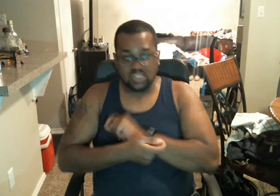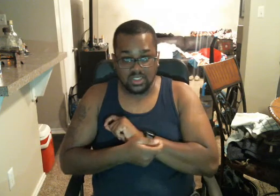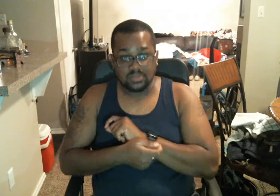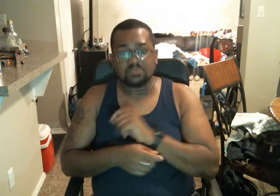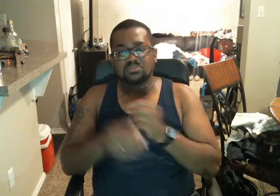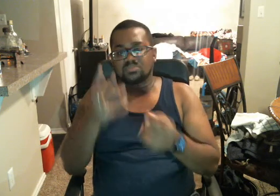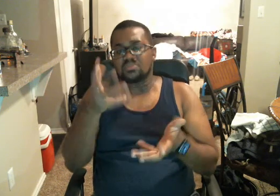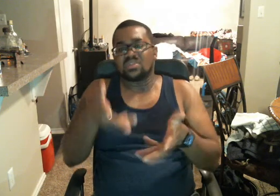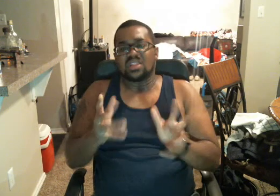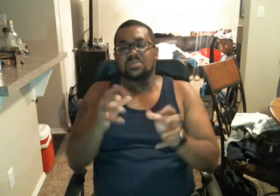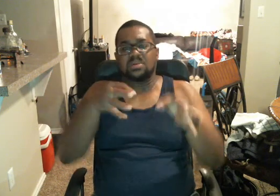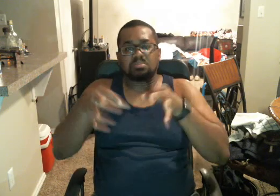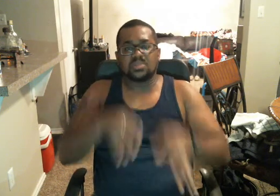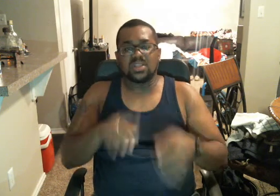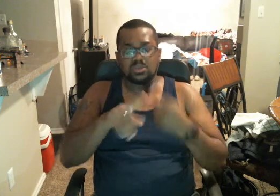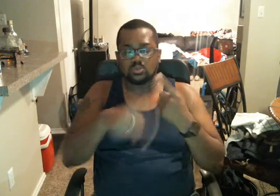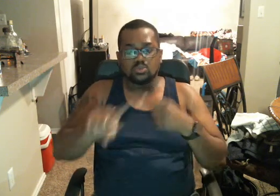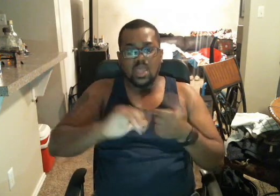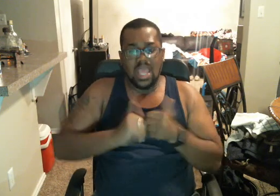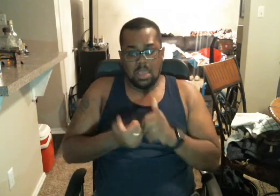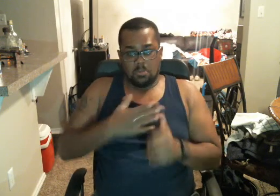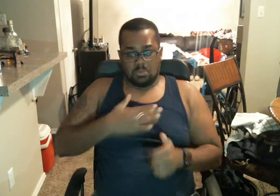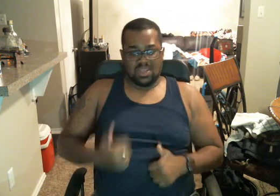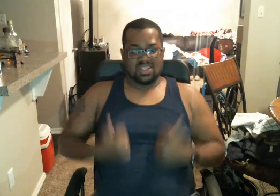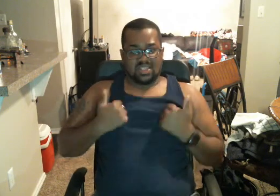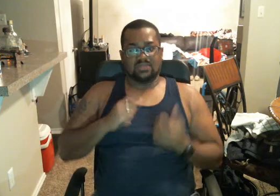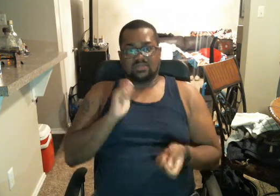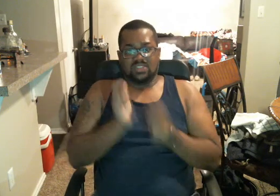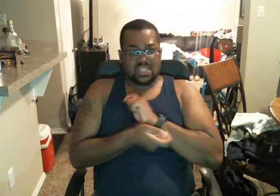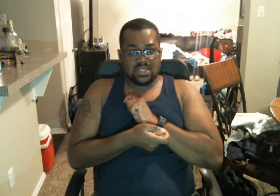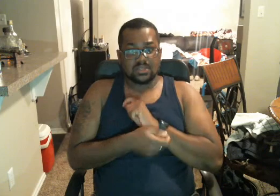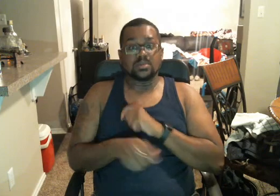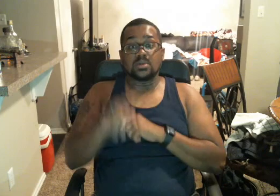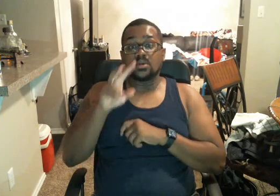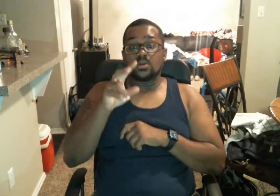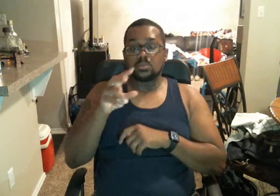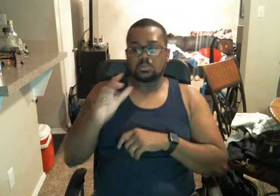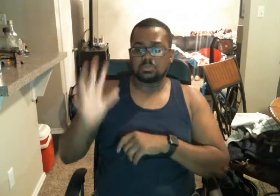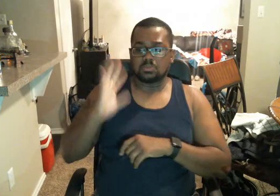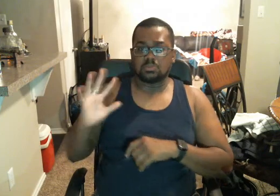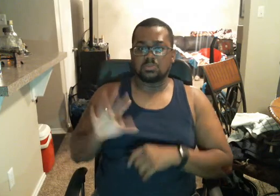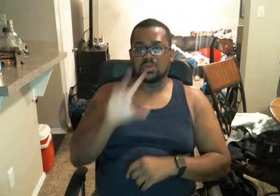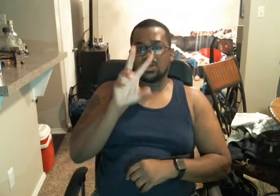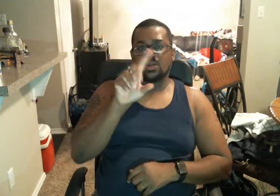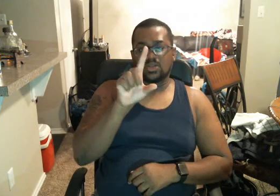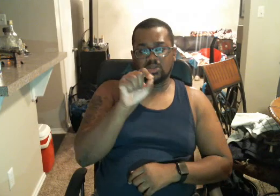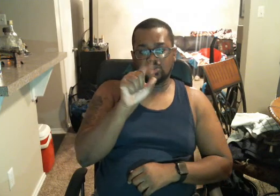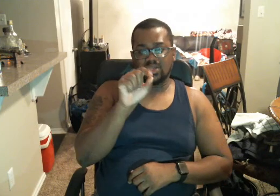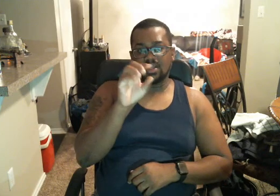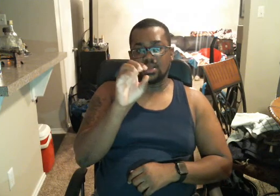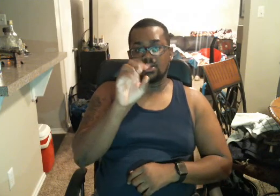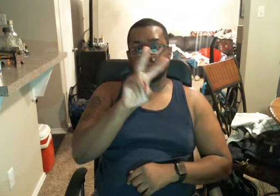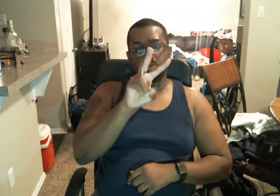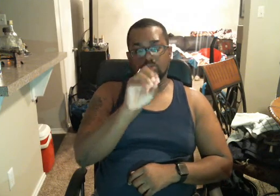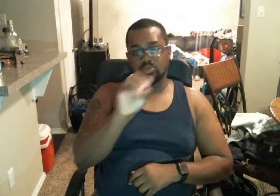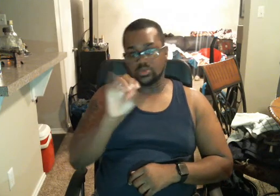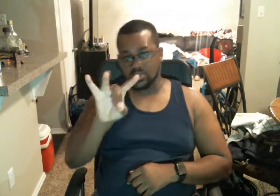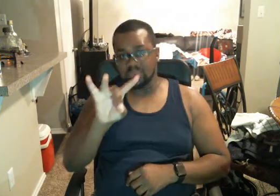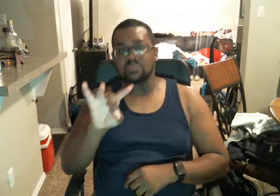it was 2008. I had my last fall into this really deep, dark hole of depression. And I can remember being in the